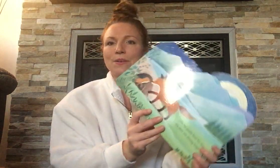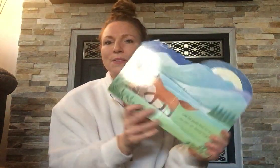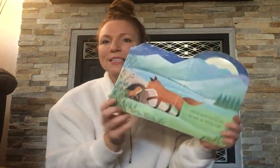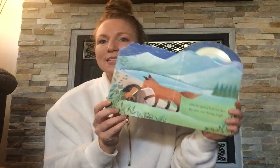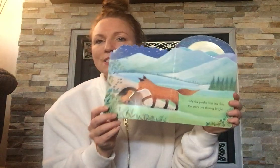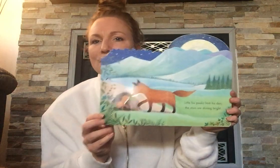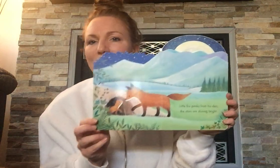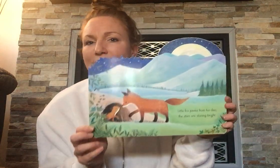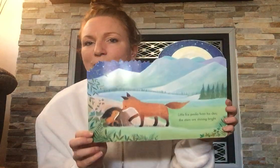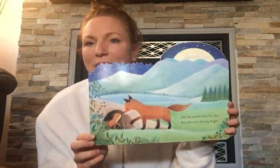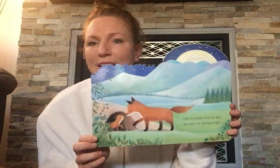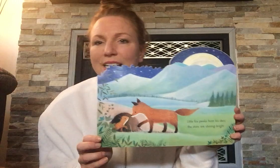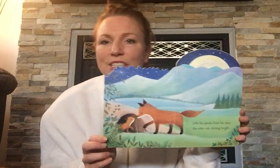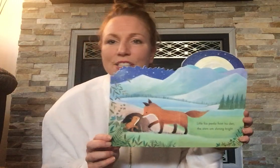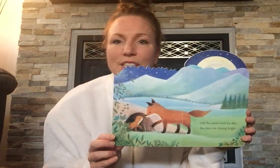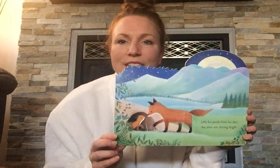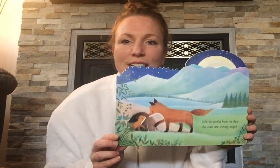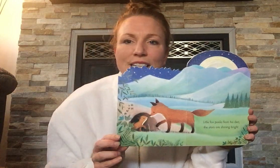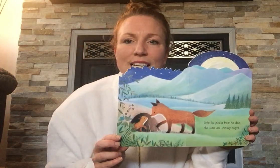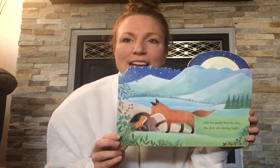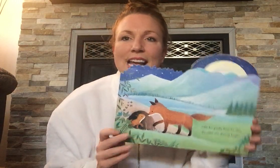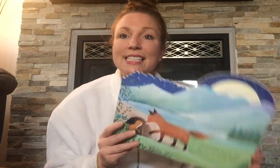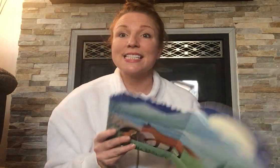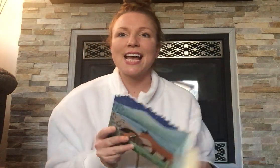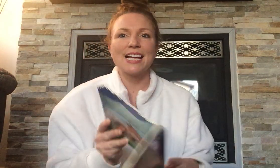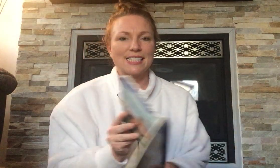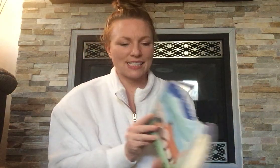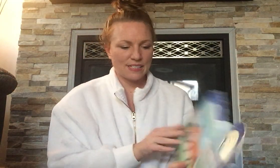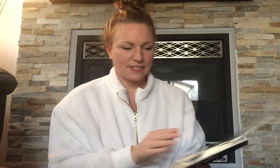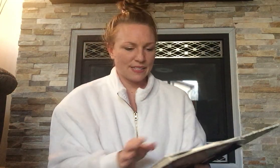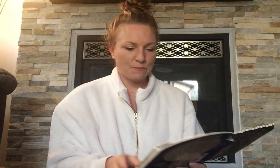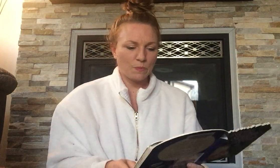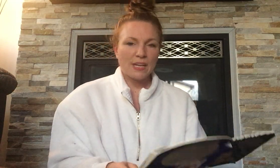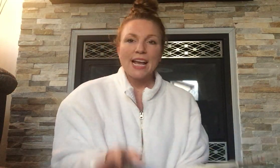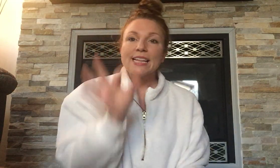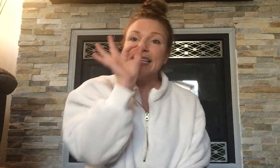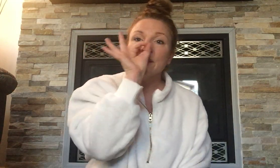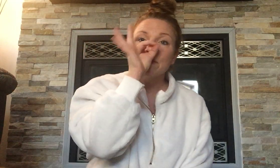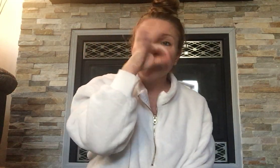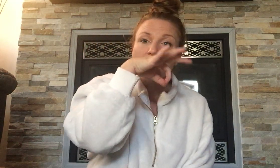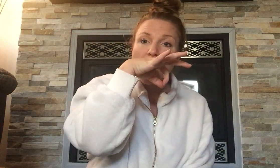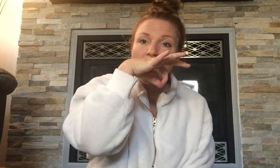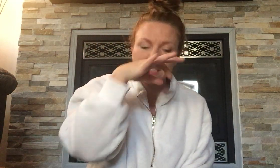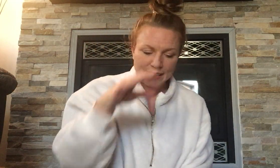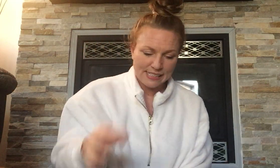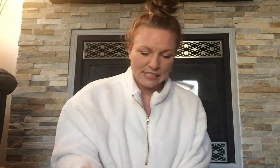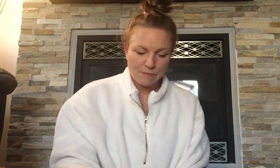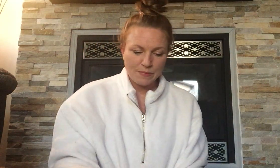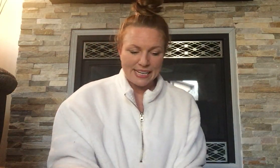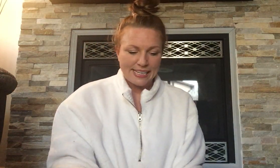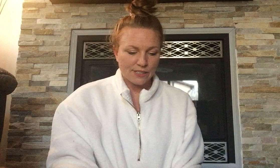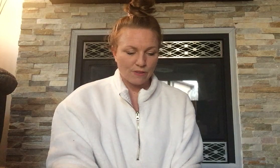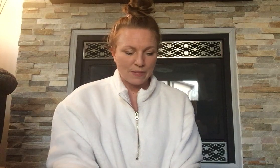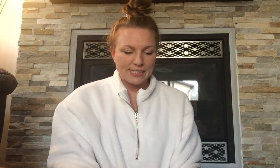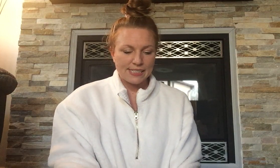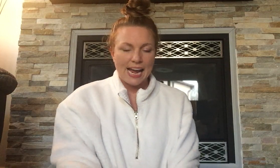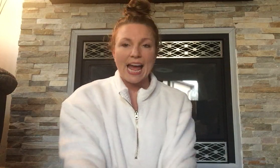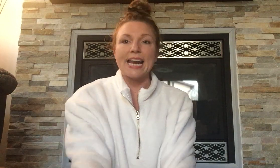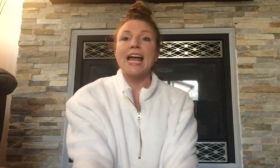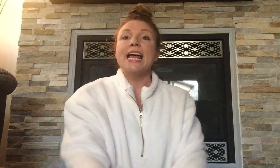Oh, here's our next page. It says, "Little fox peeks from his den.